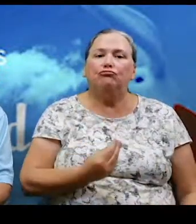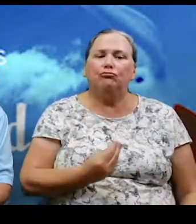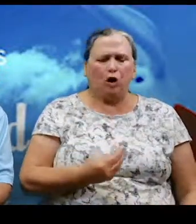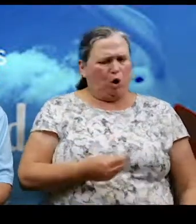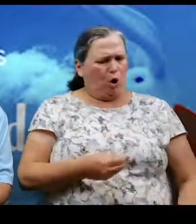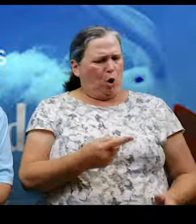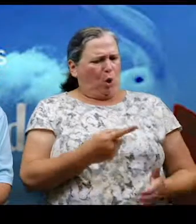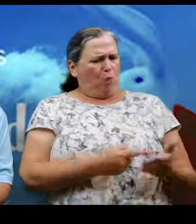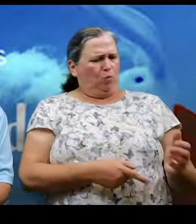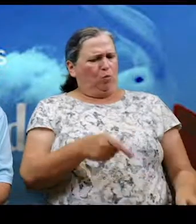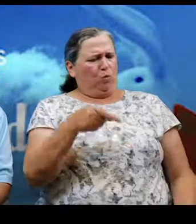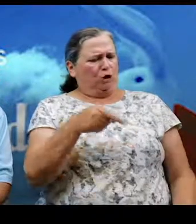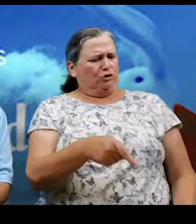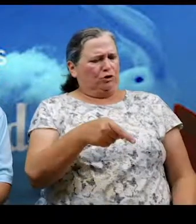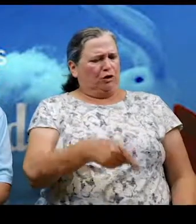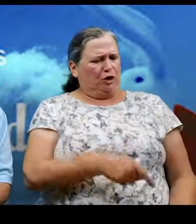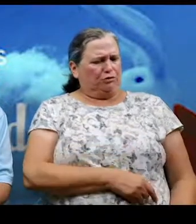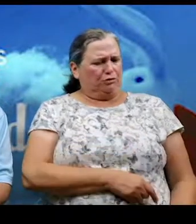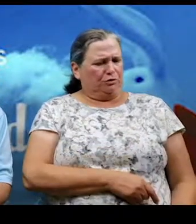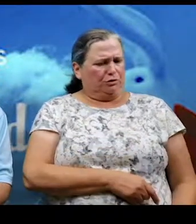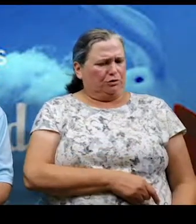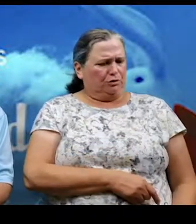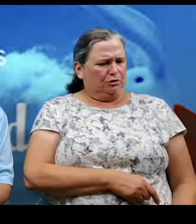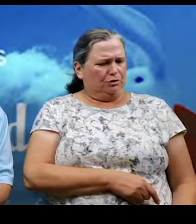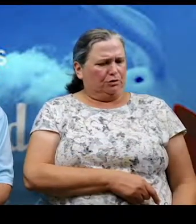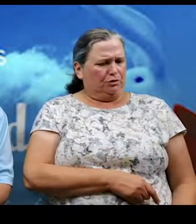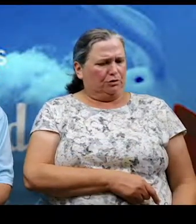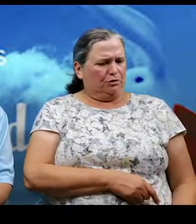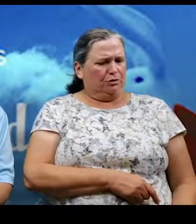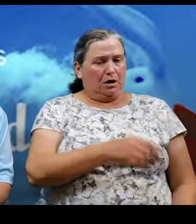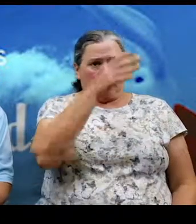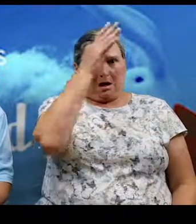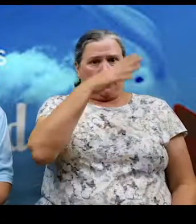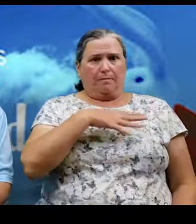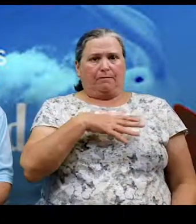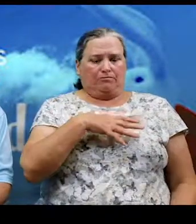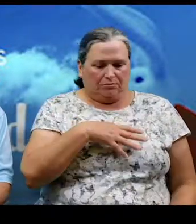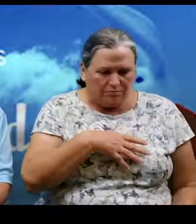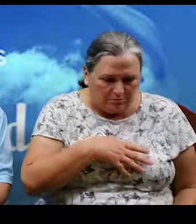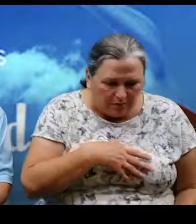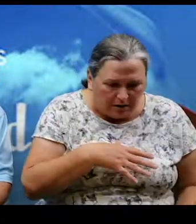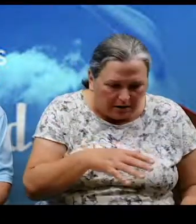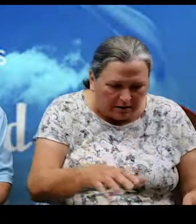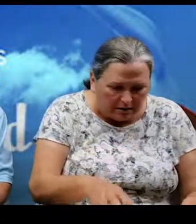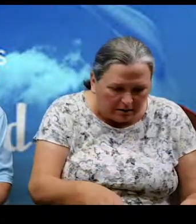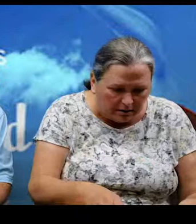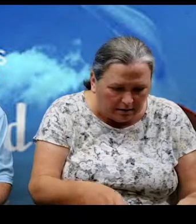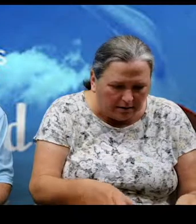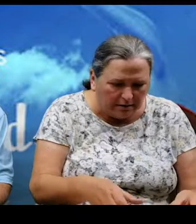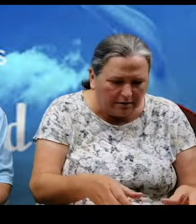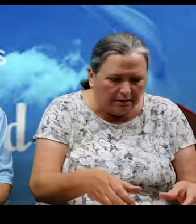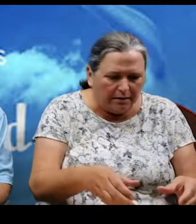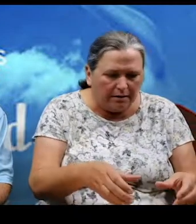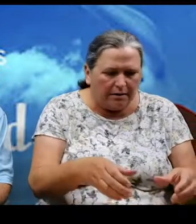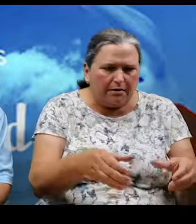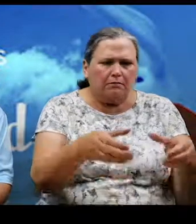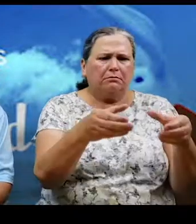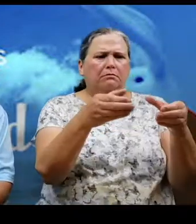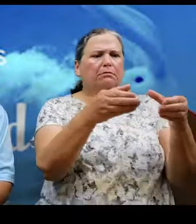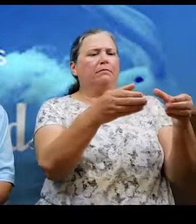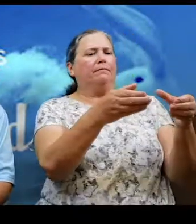this, Lucy?" the man said. He bent and picked up Edward. He held him firmly around the